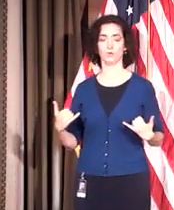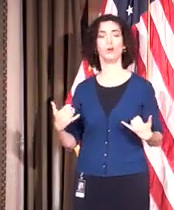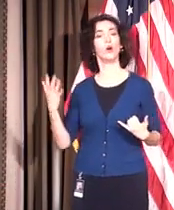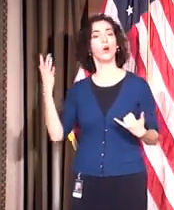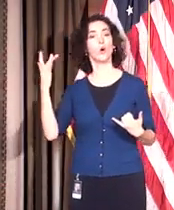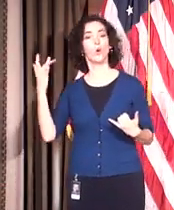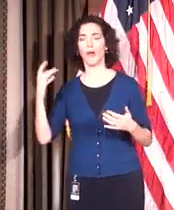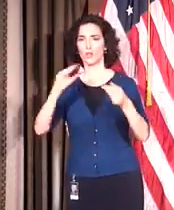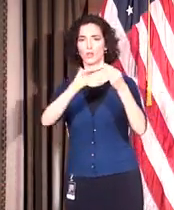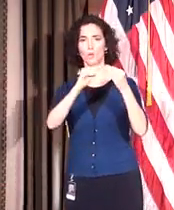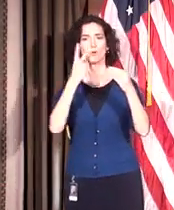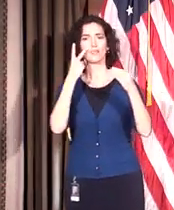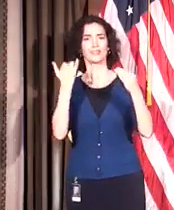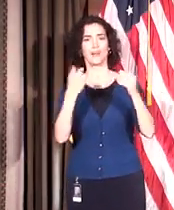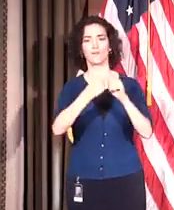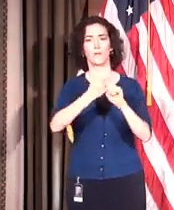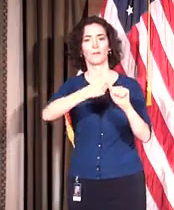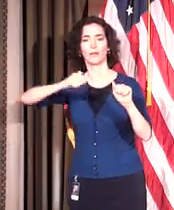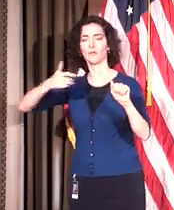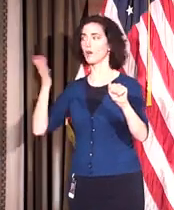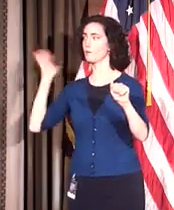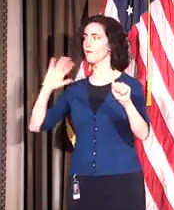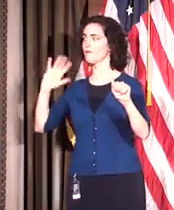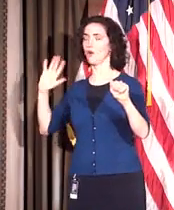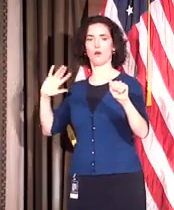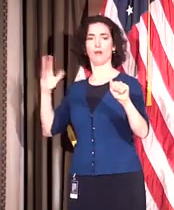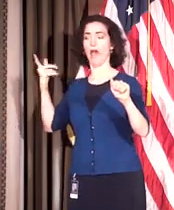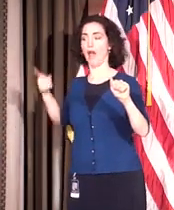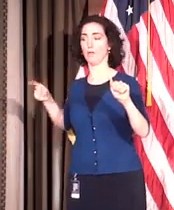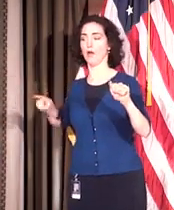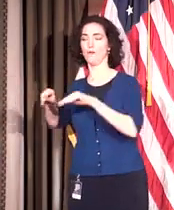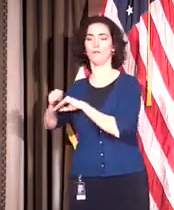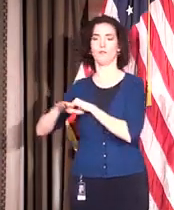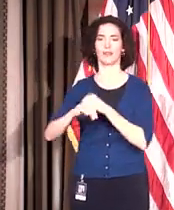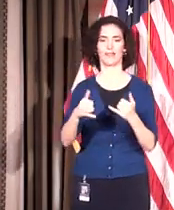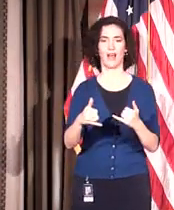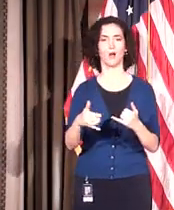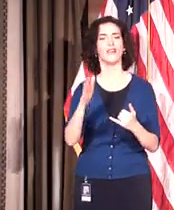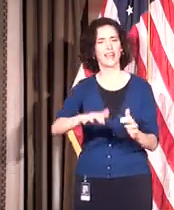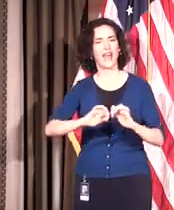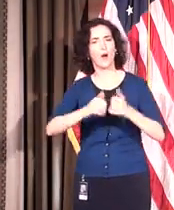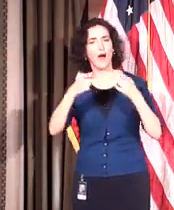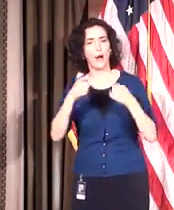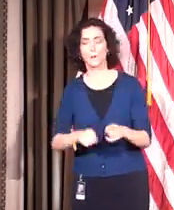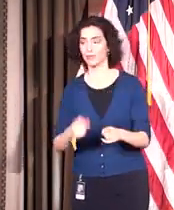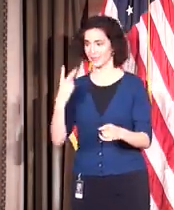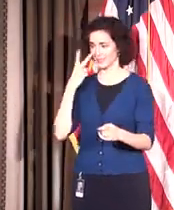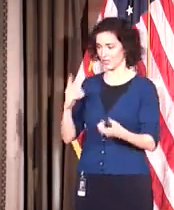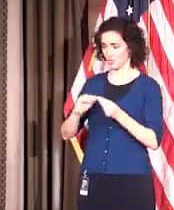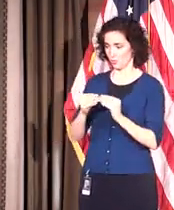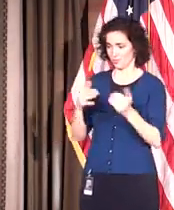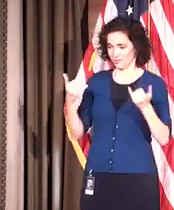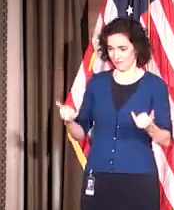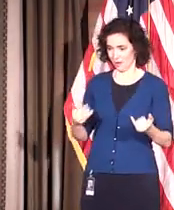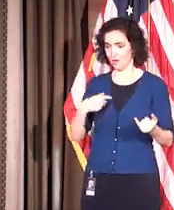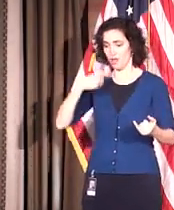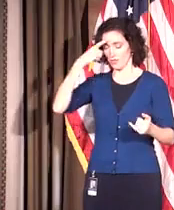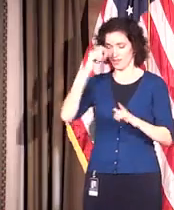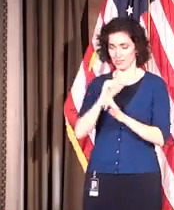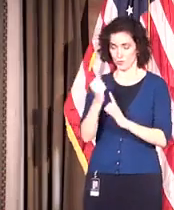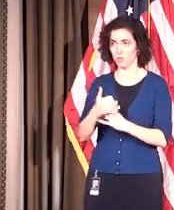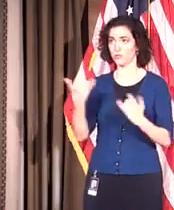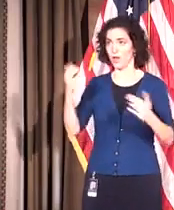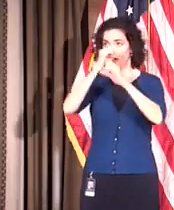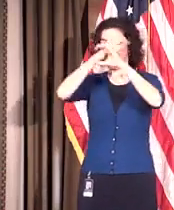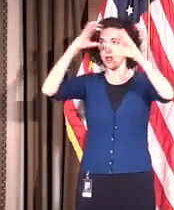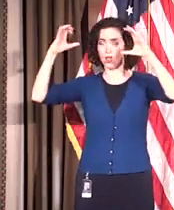than you think you are. That's the nature of a pandemic. You're always further behind than you think that you are.